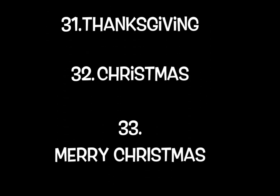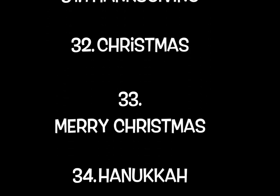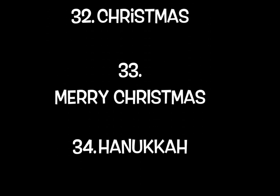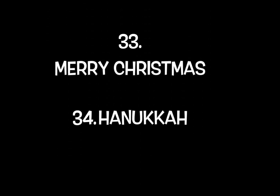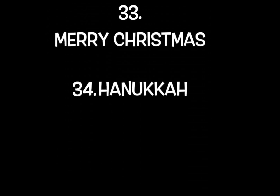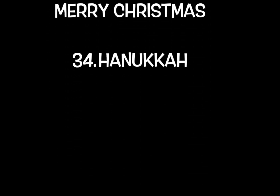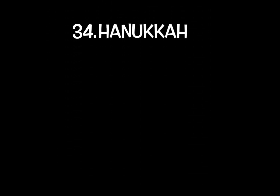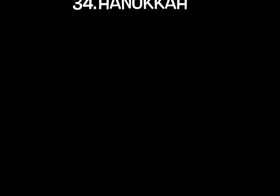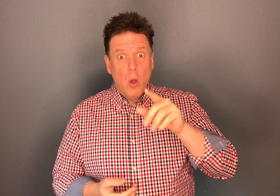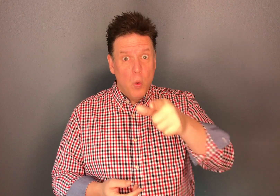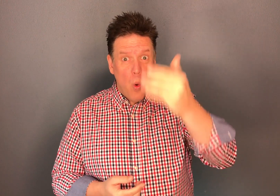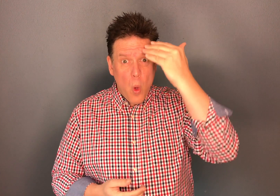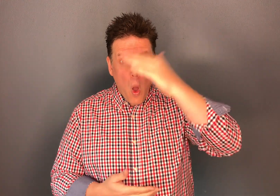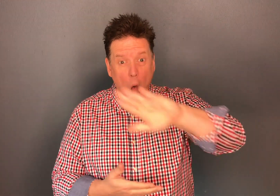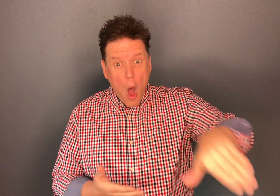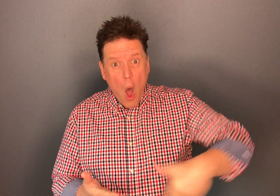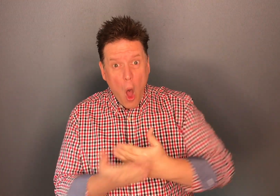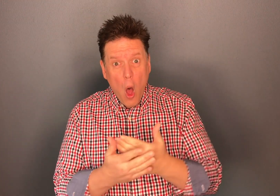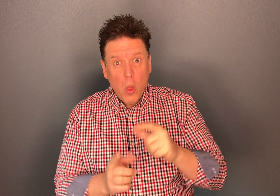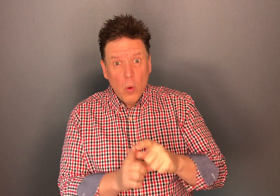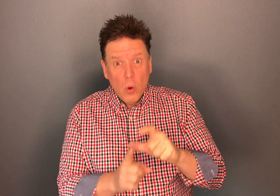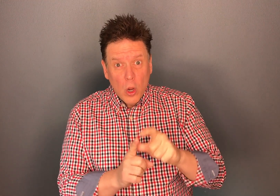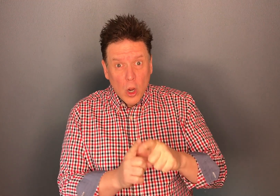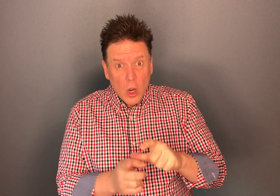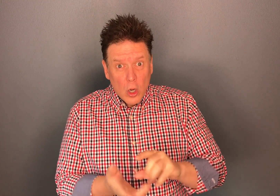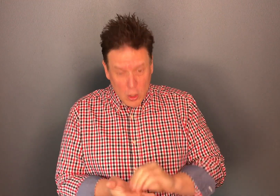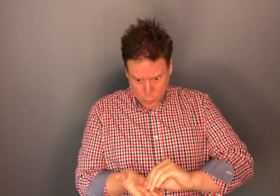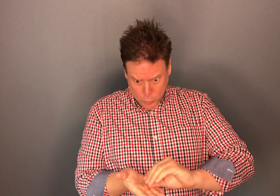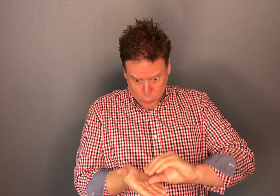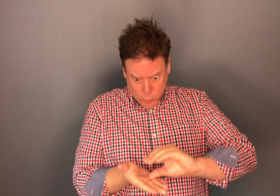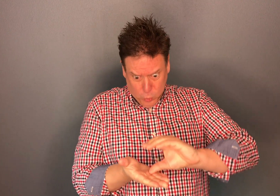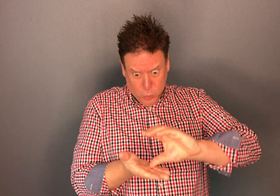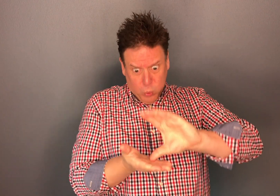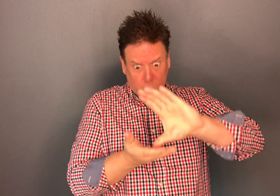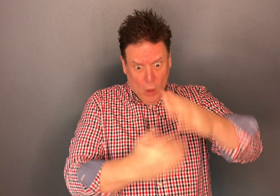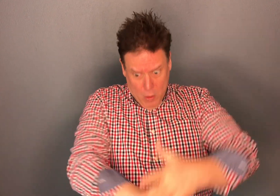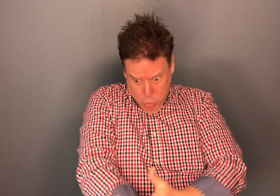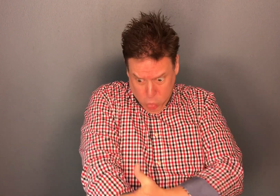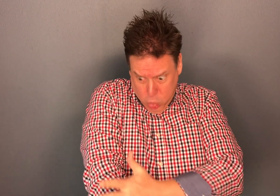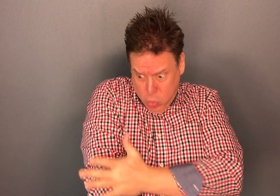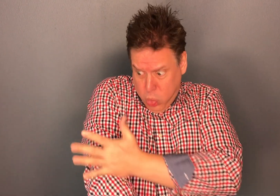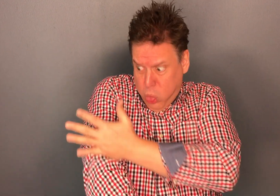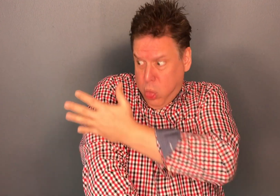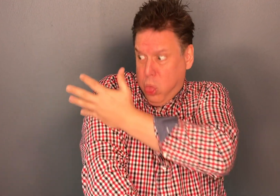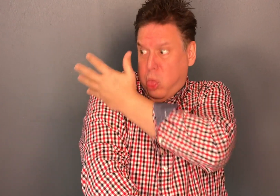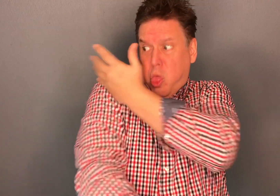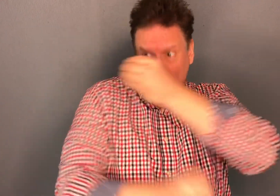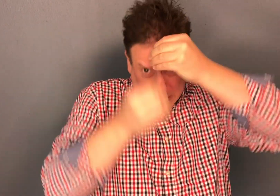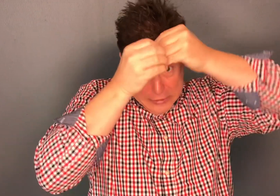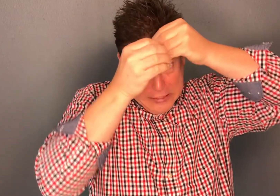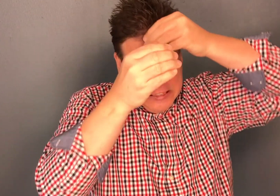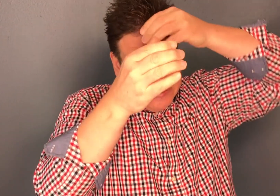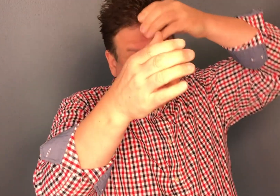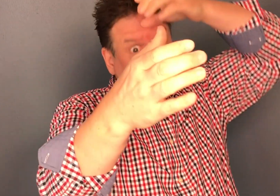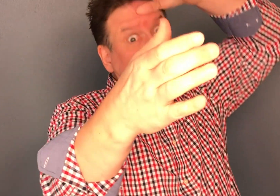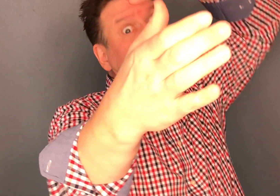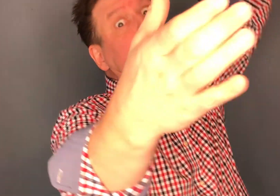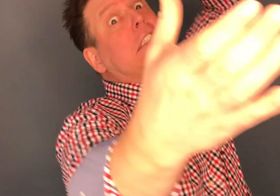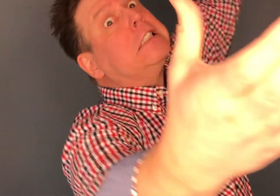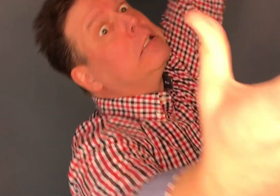Do you want all the words? Do you want to keep improving until you can't hold them all in your head? Start now. Hit subscribe.